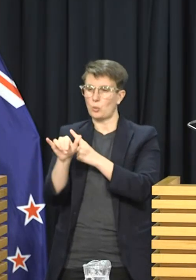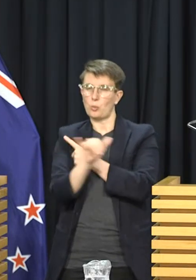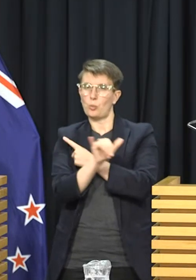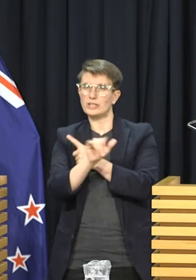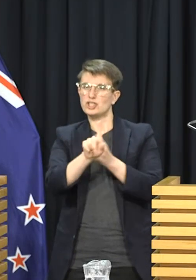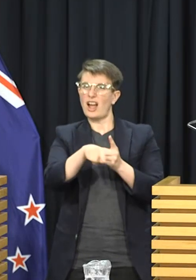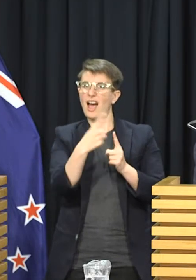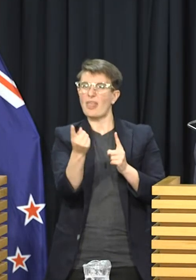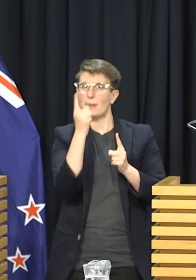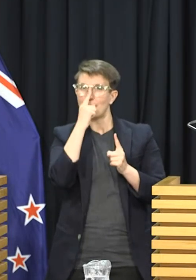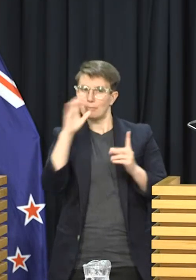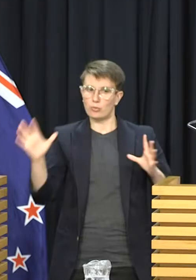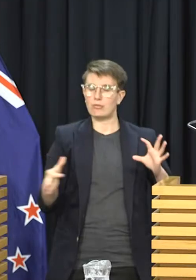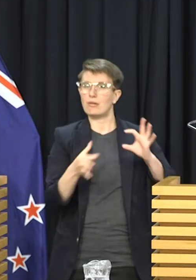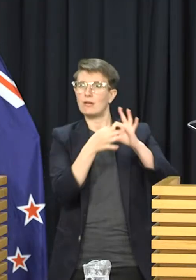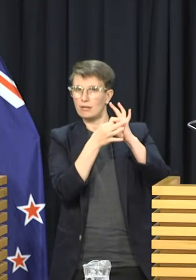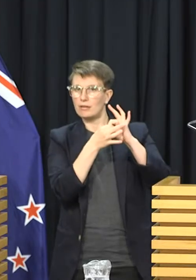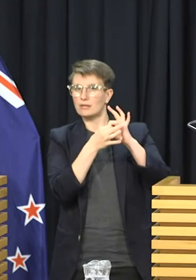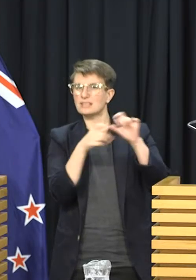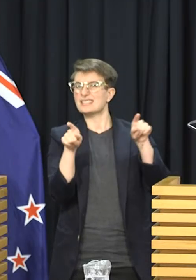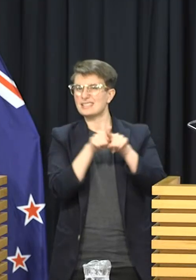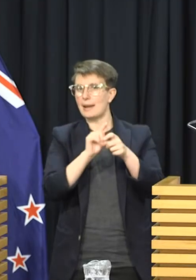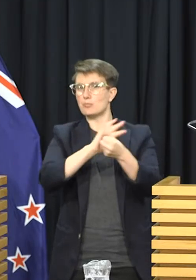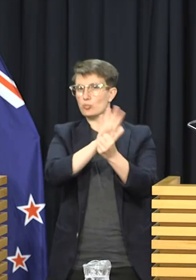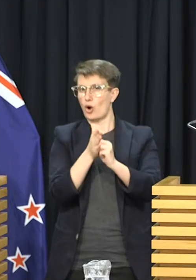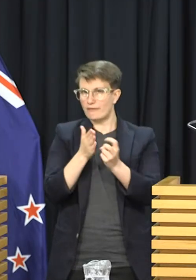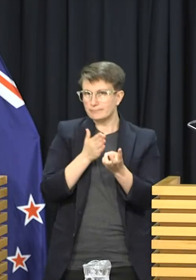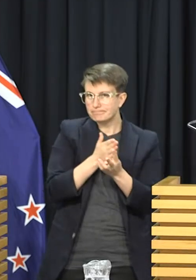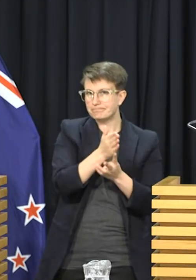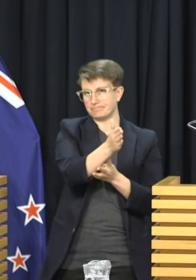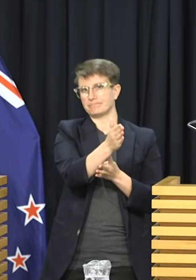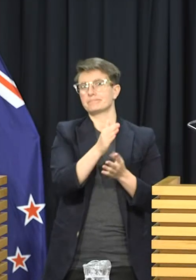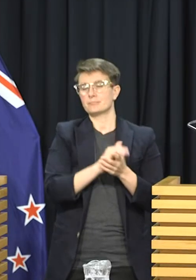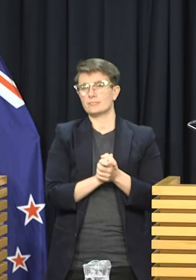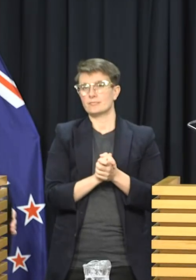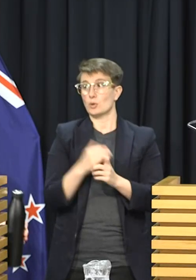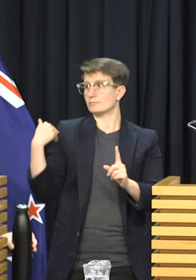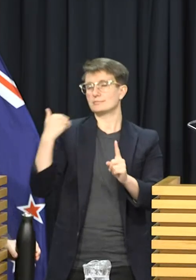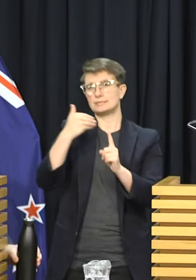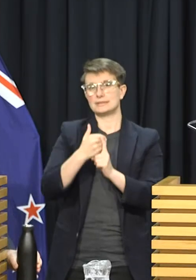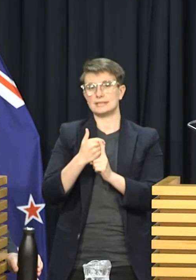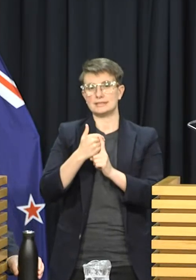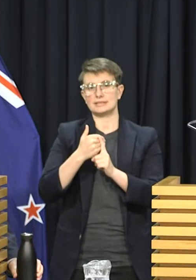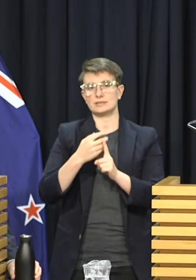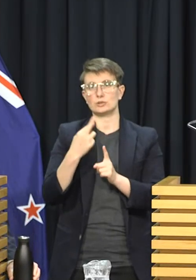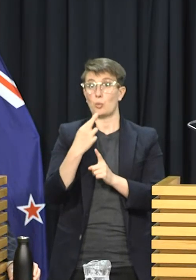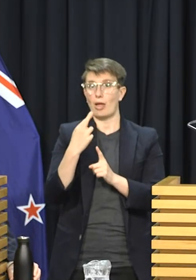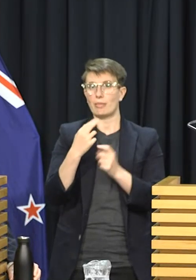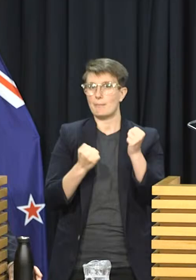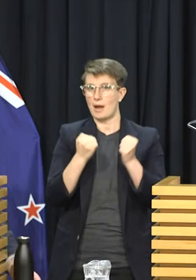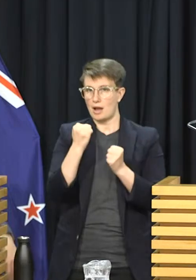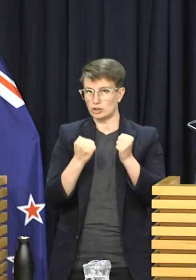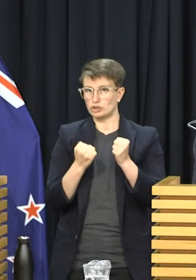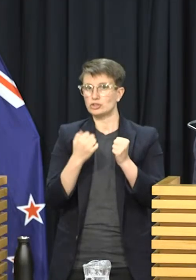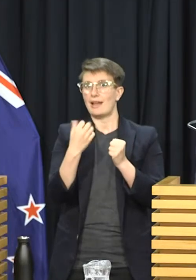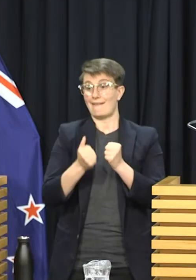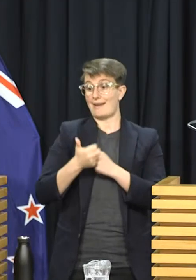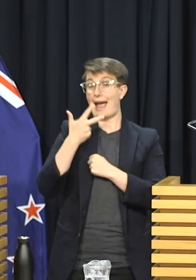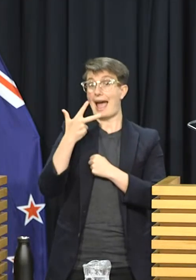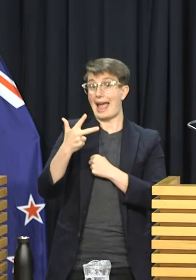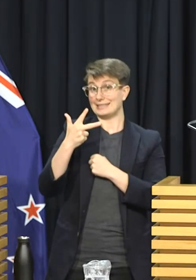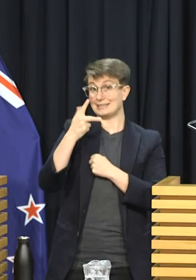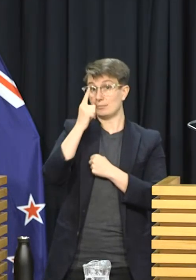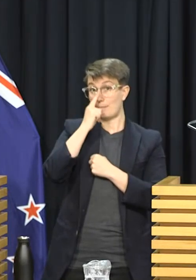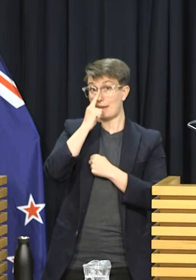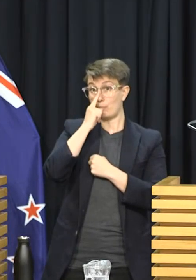Grand Millennium Hotel. Since the 1st of March, there have been 8 cases of people in managed isolation at this